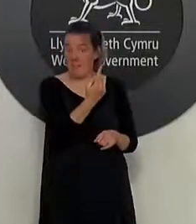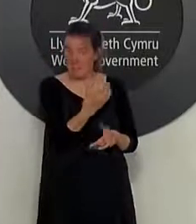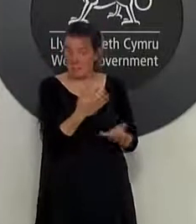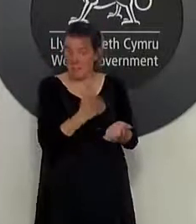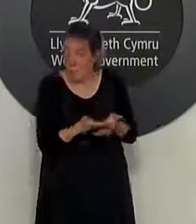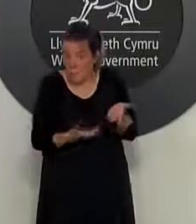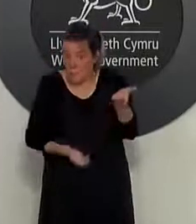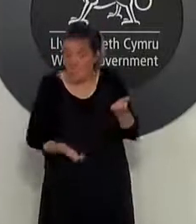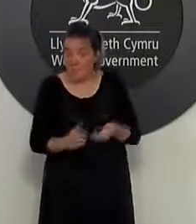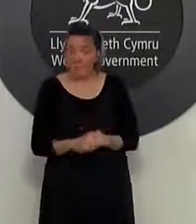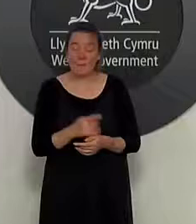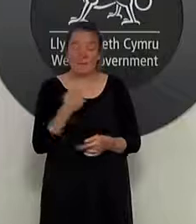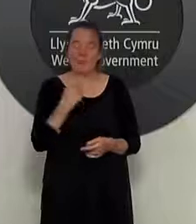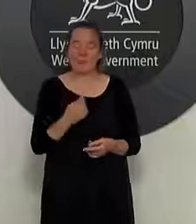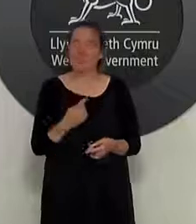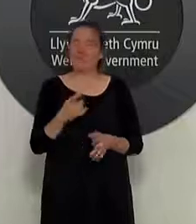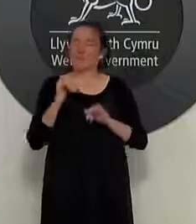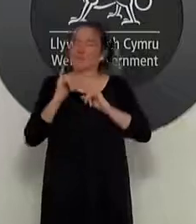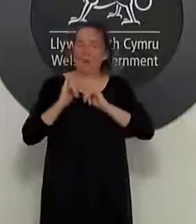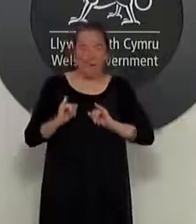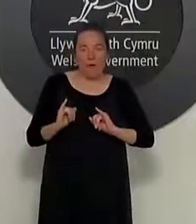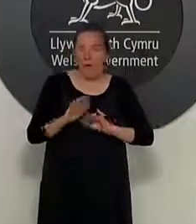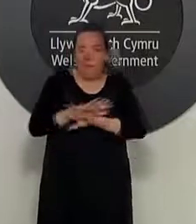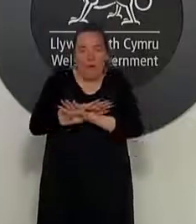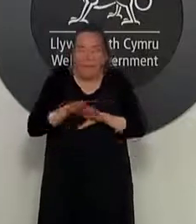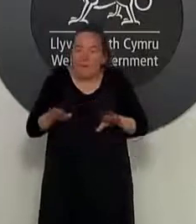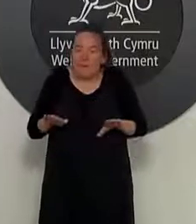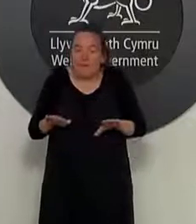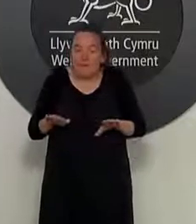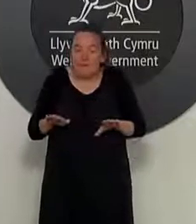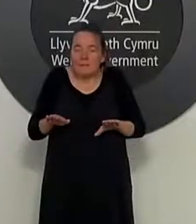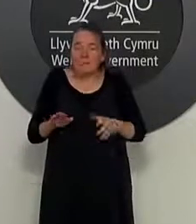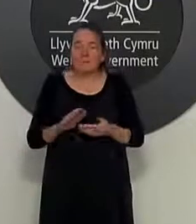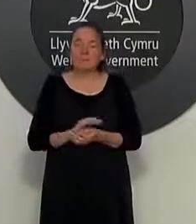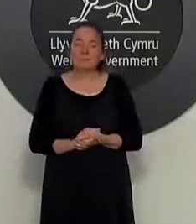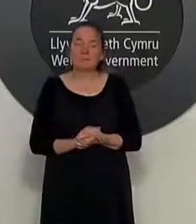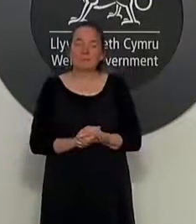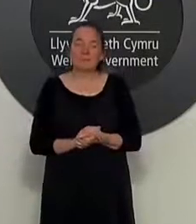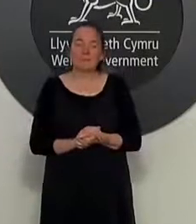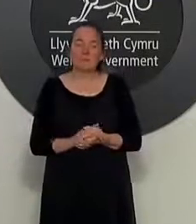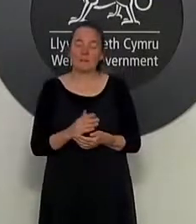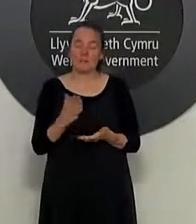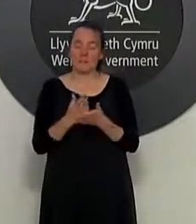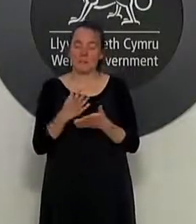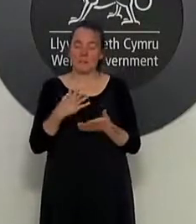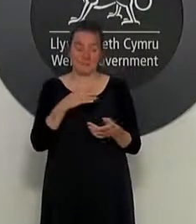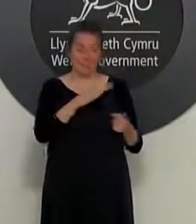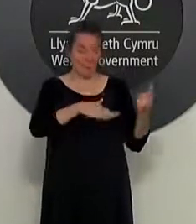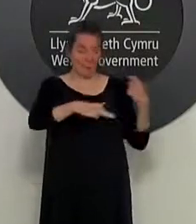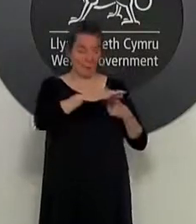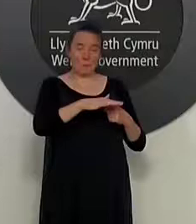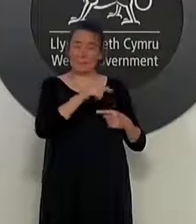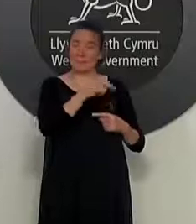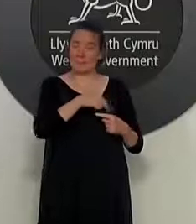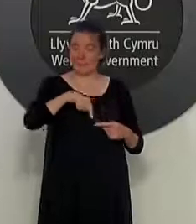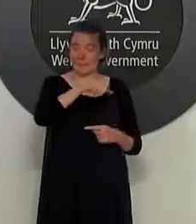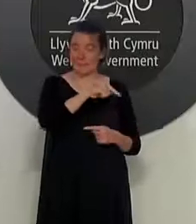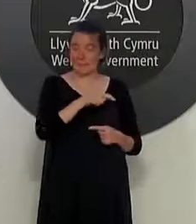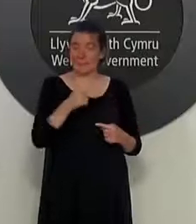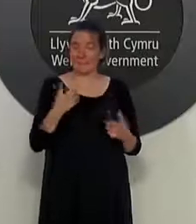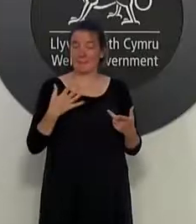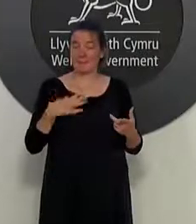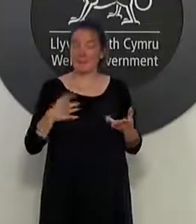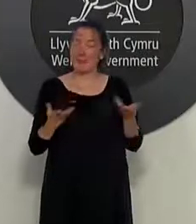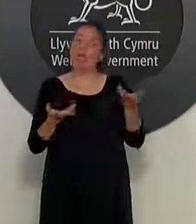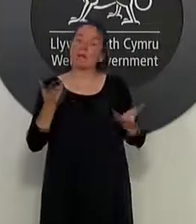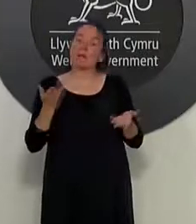It isn't about saying that is wrong. Absolutely not. It's about getting balance for these communities and giving them the